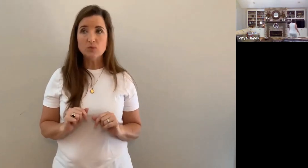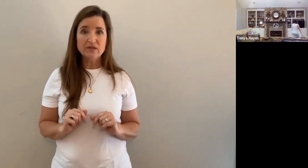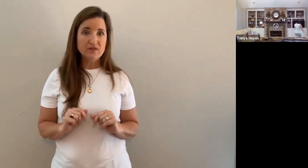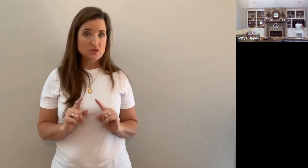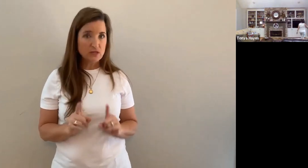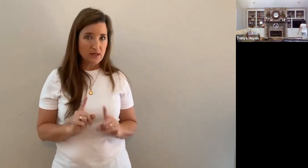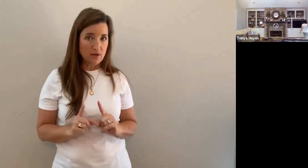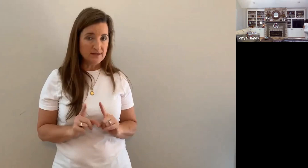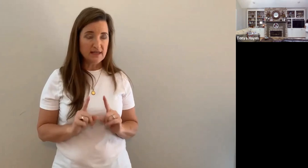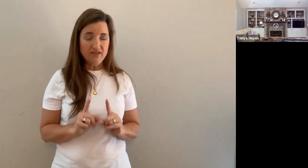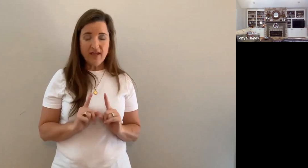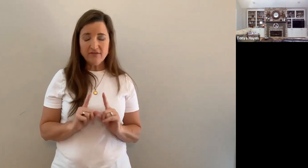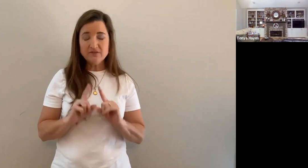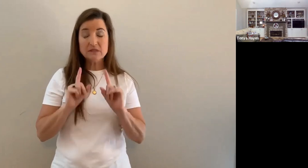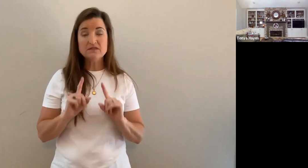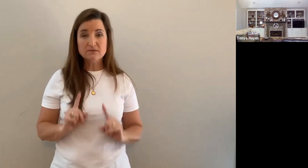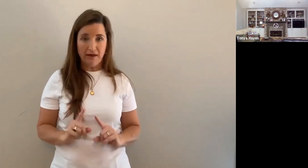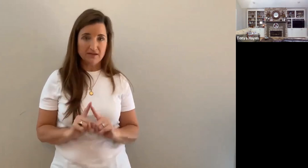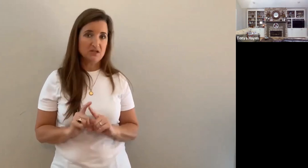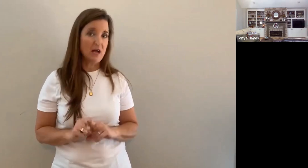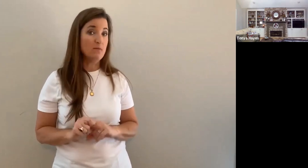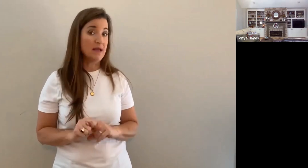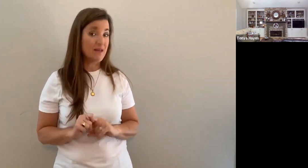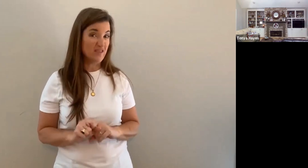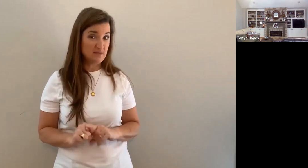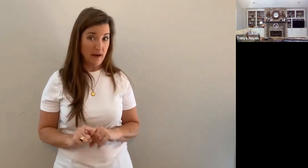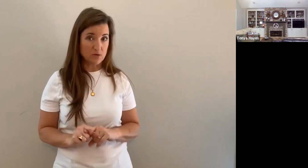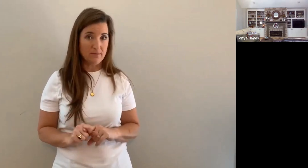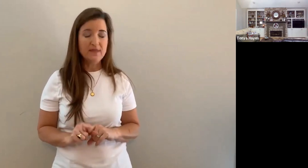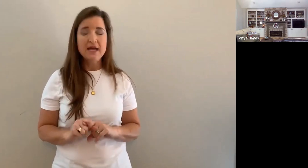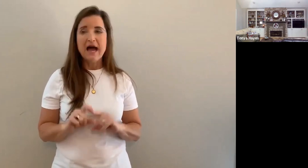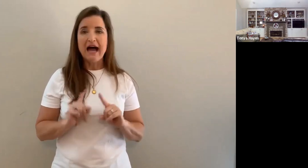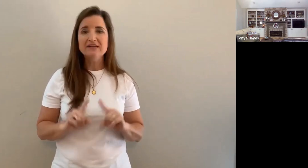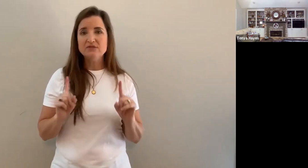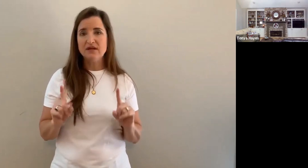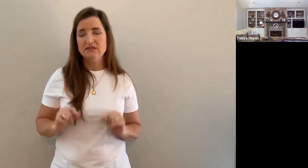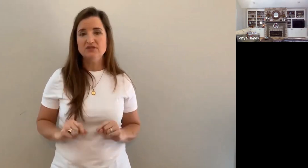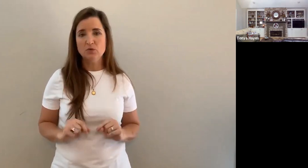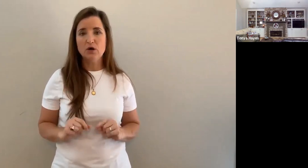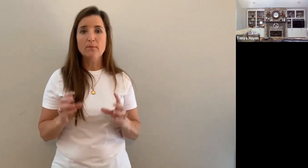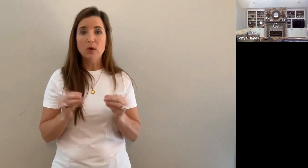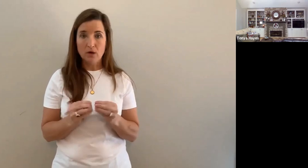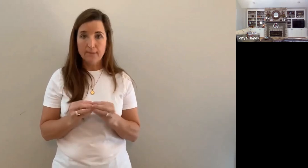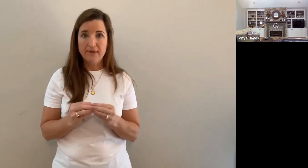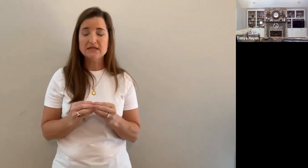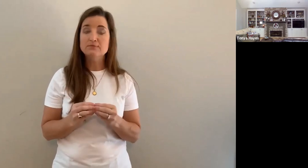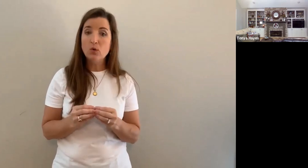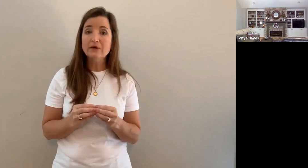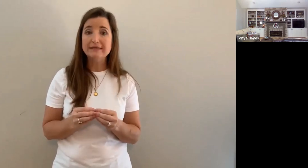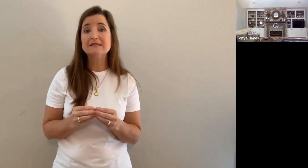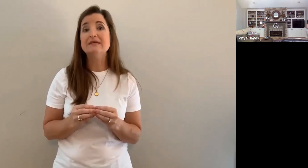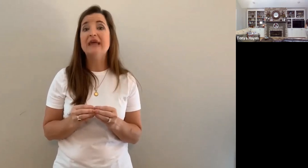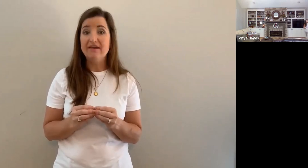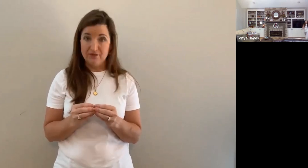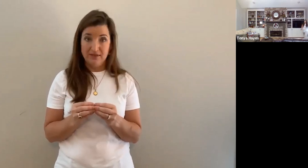More is one of those tricky ones. If I suspect that a child may be on the spectrum, I do not teach the word more because